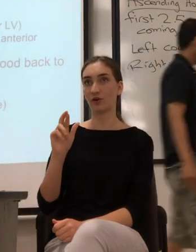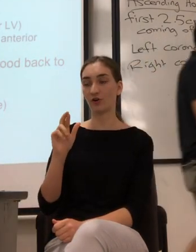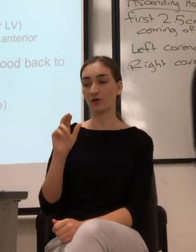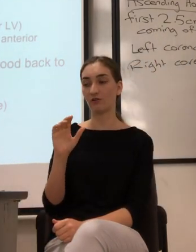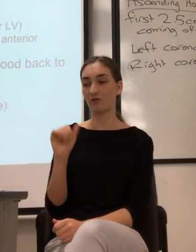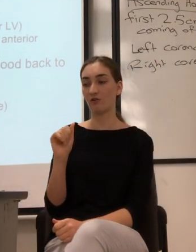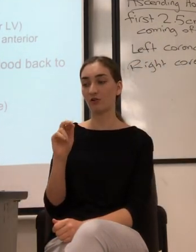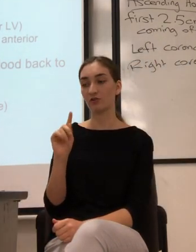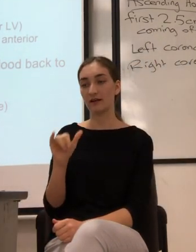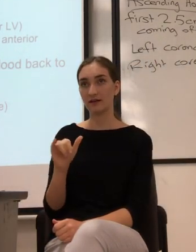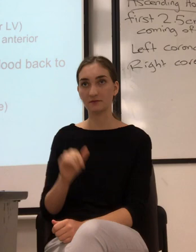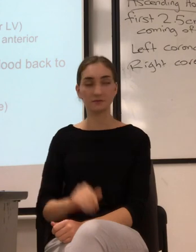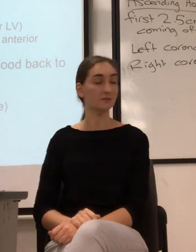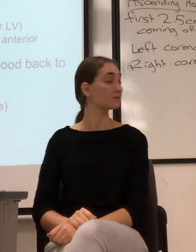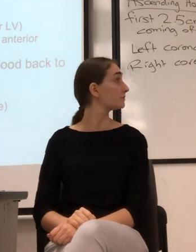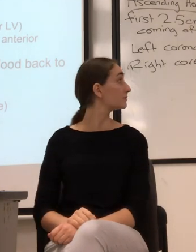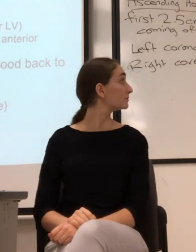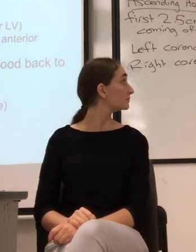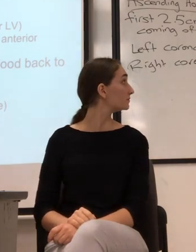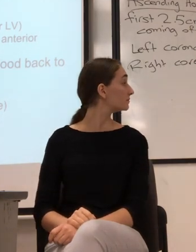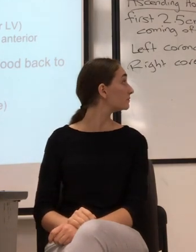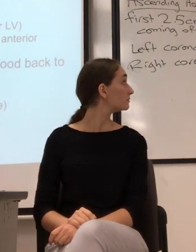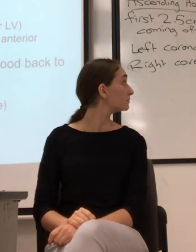Let me clear the board here.